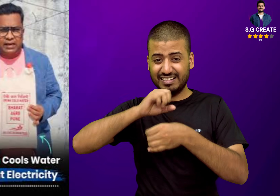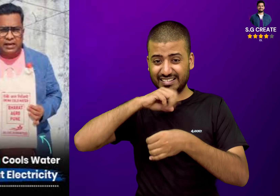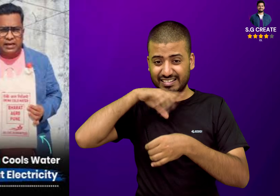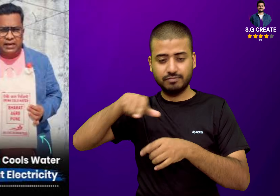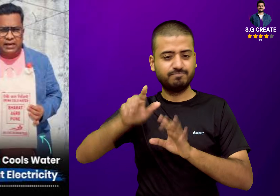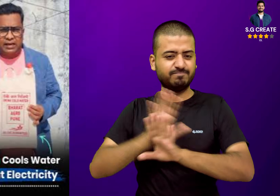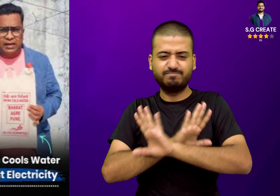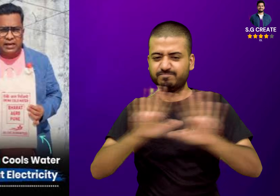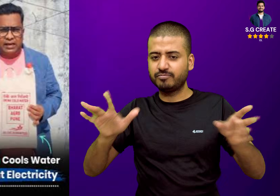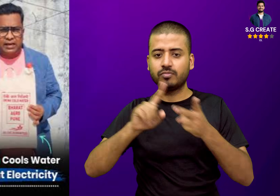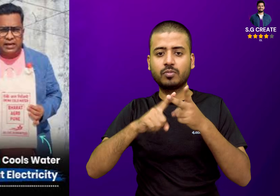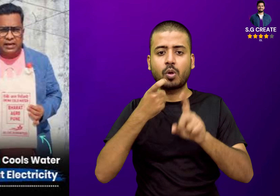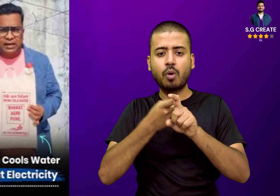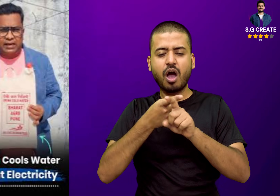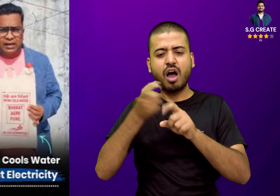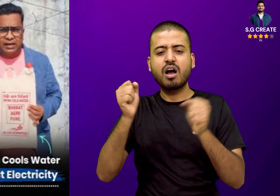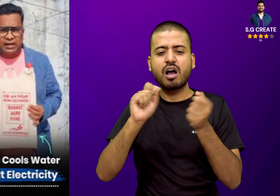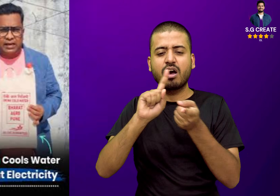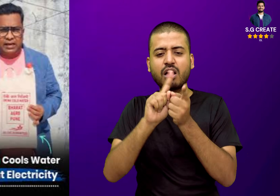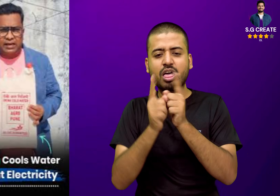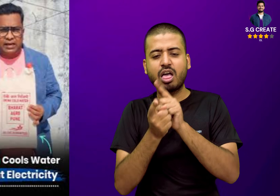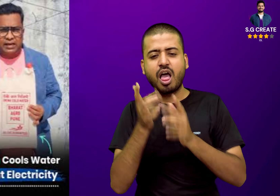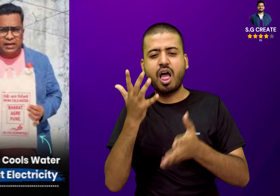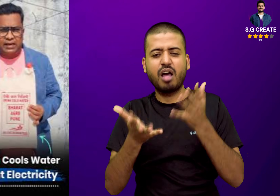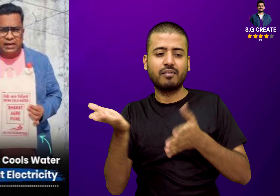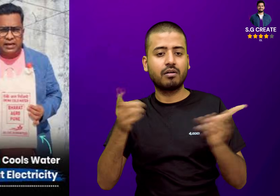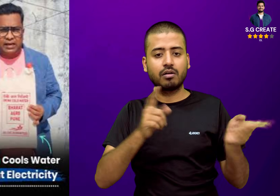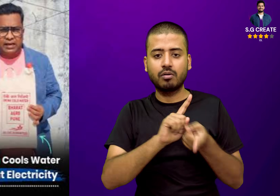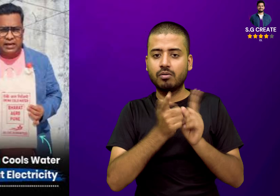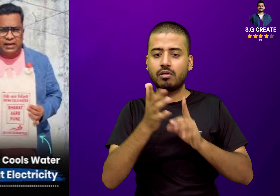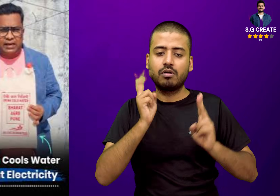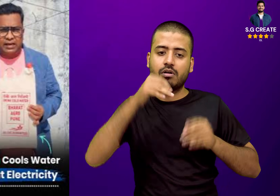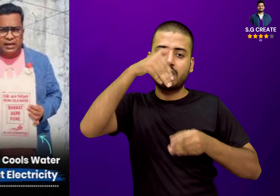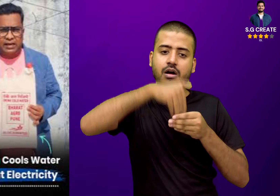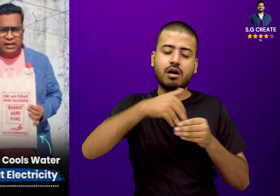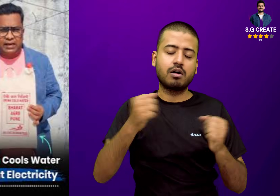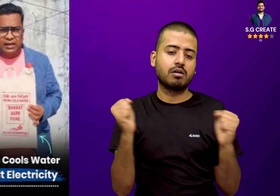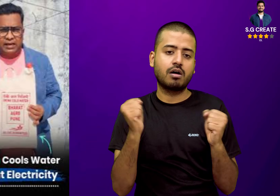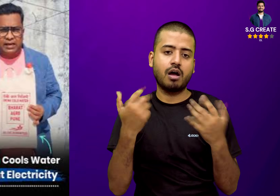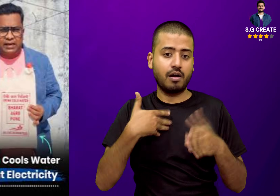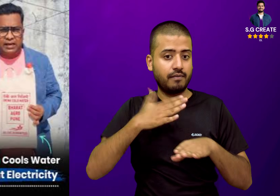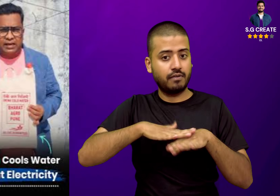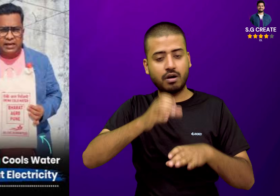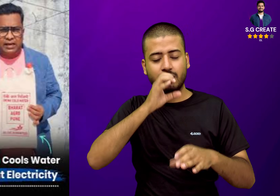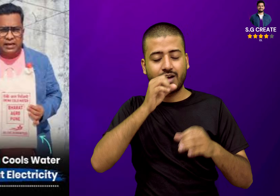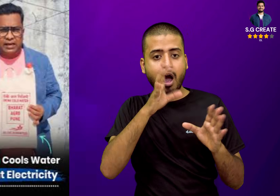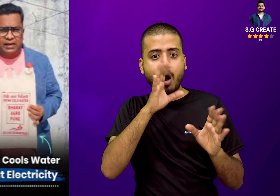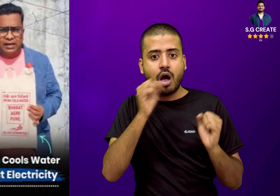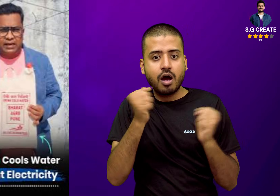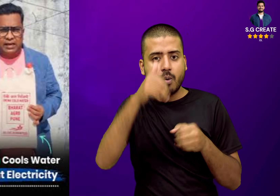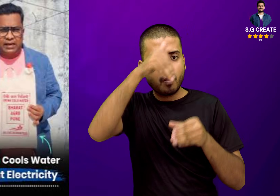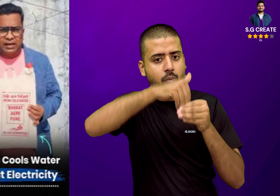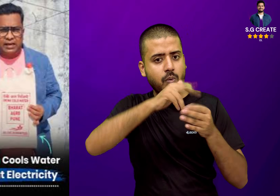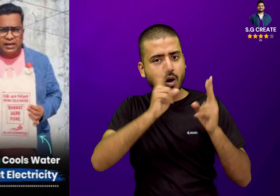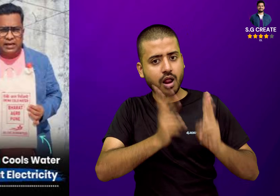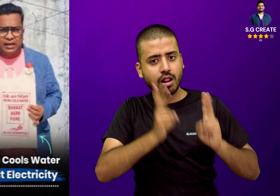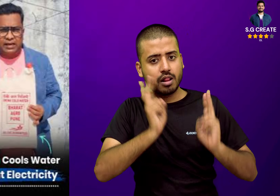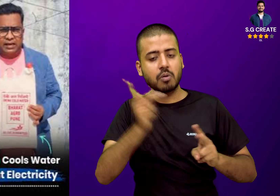minute amount of water to seep through to the outer layer. Evaporative cooling. As hot, dry air passes over the damp